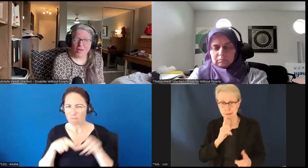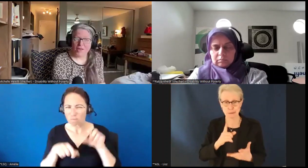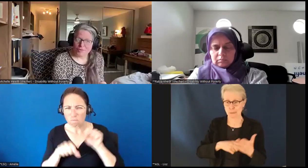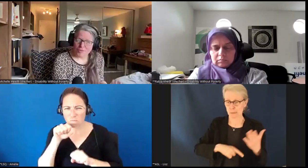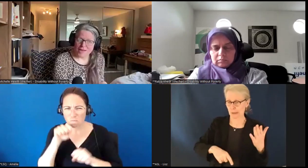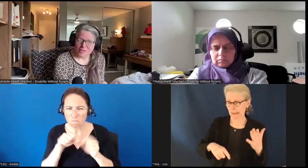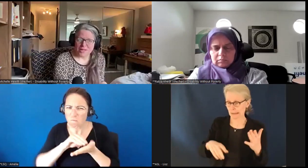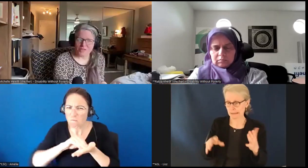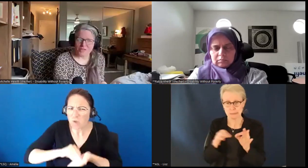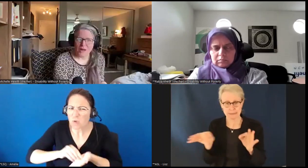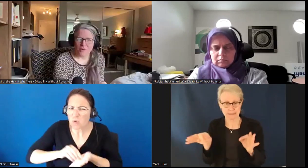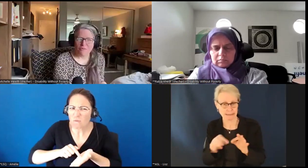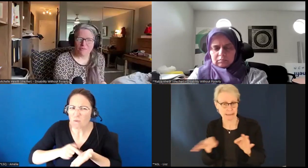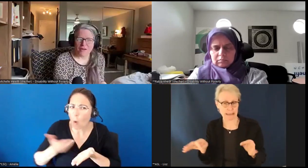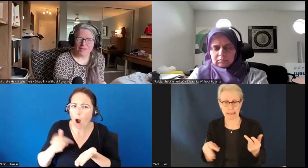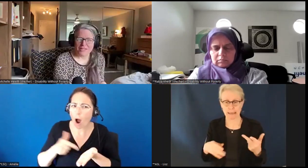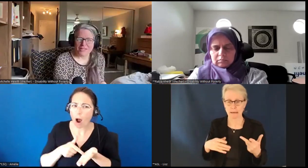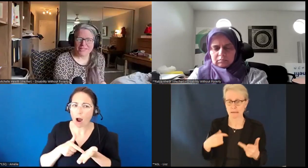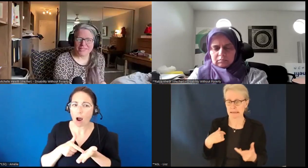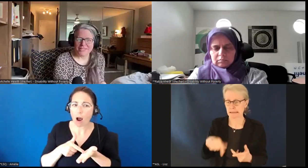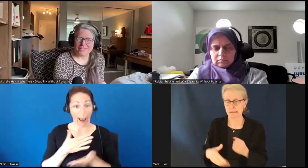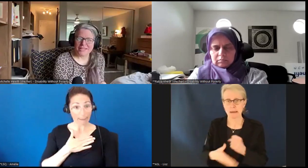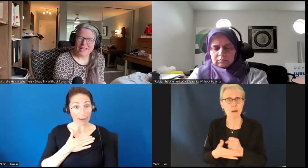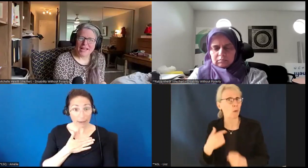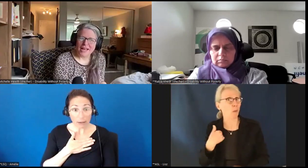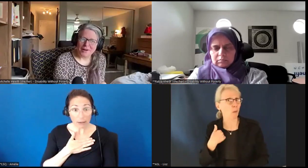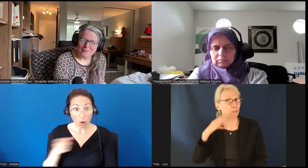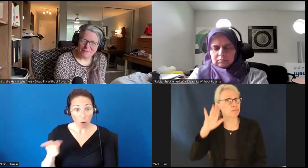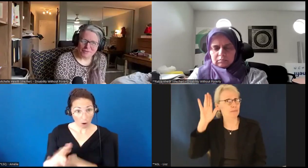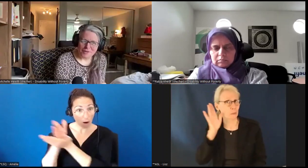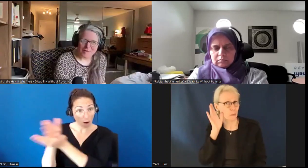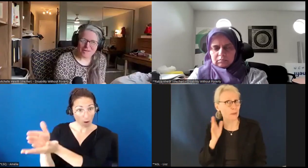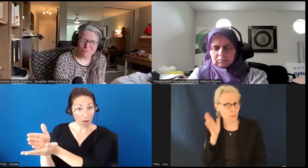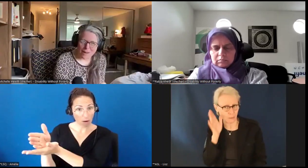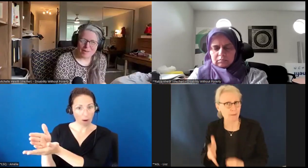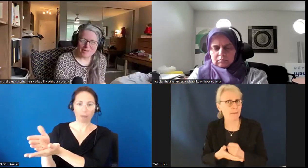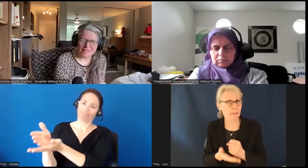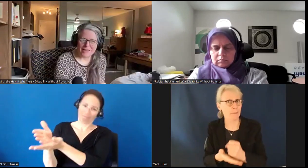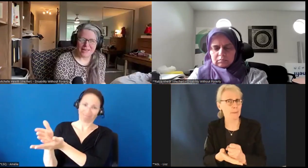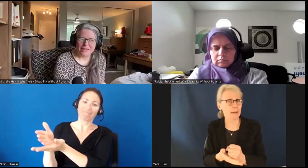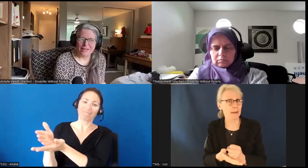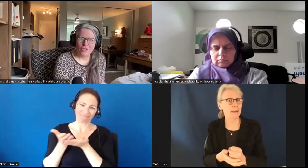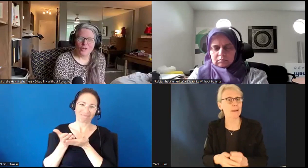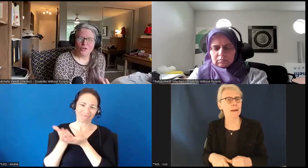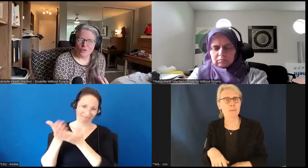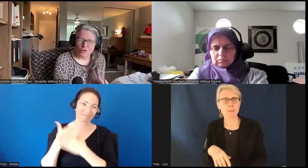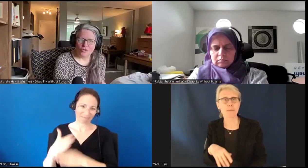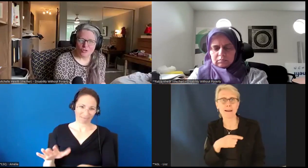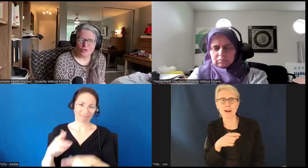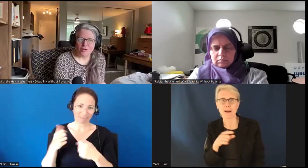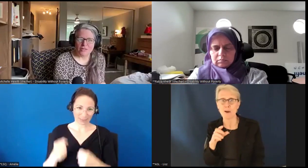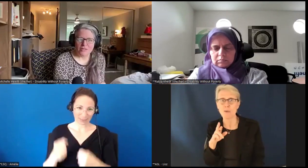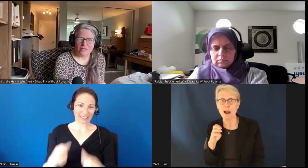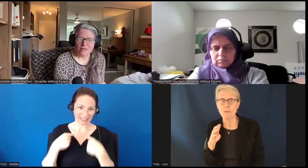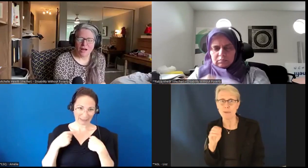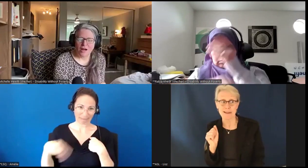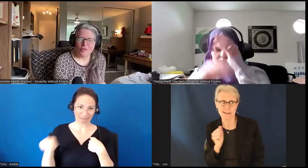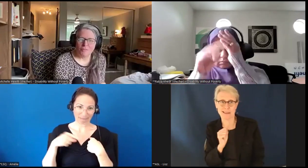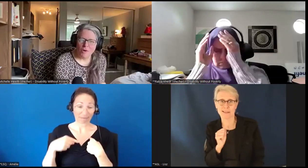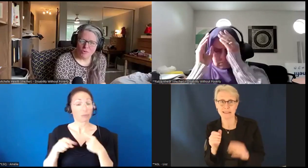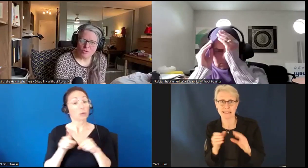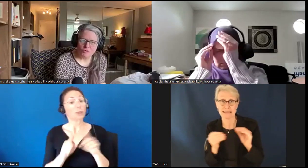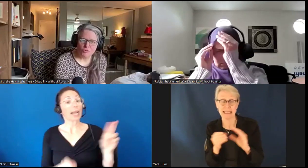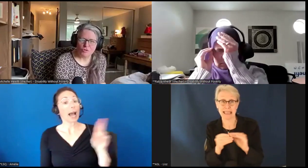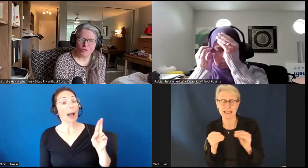help, that's why we're providing assistance. However, as Rabia said, your stories are